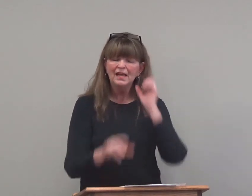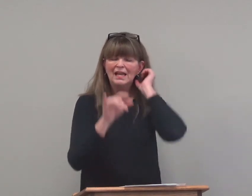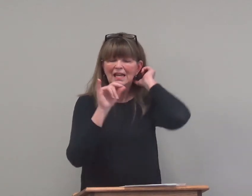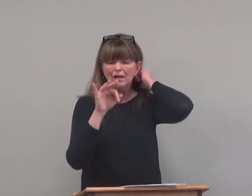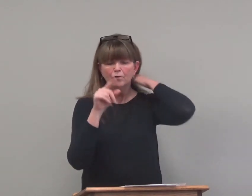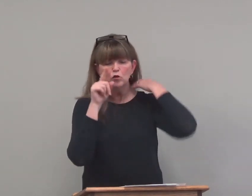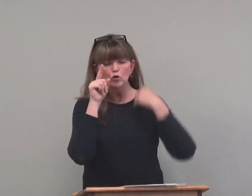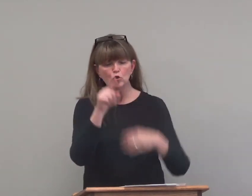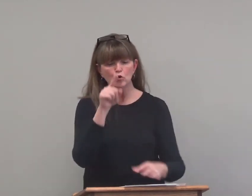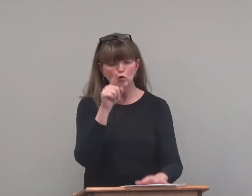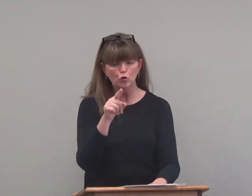Again,